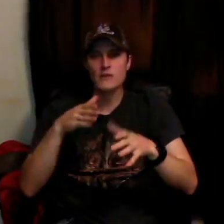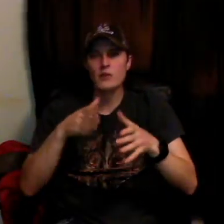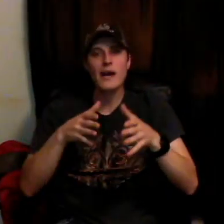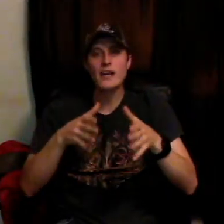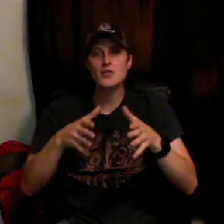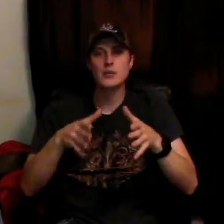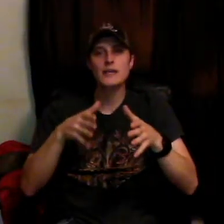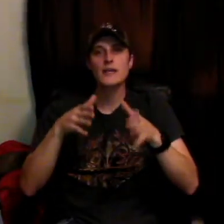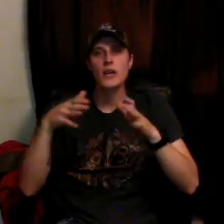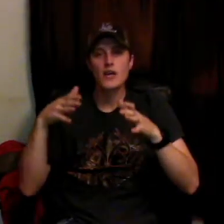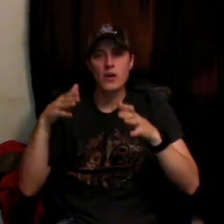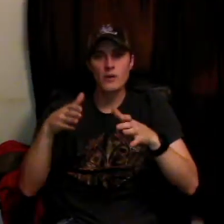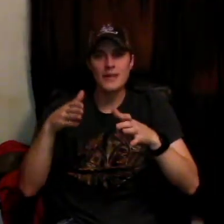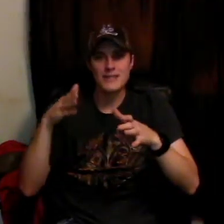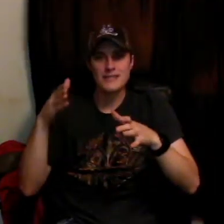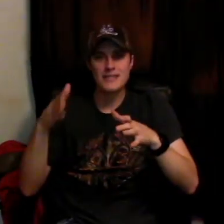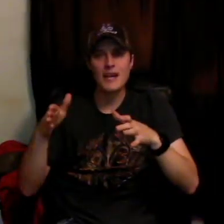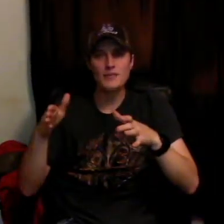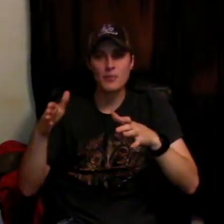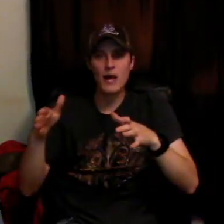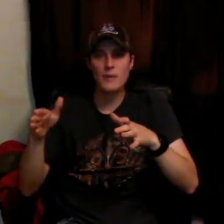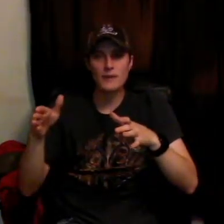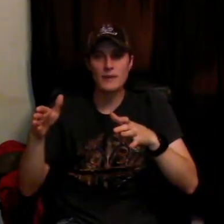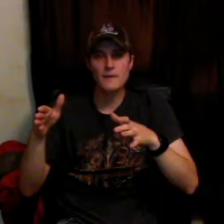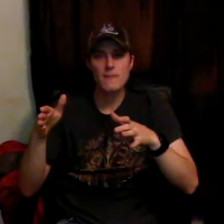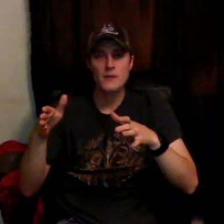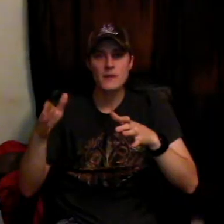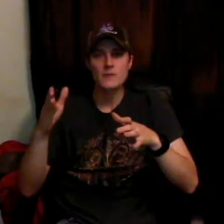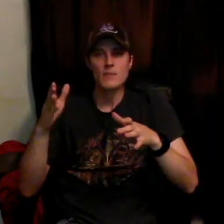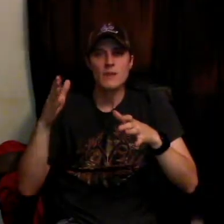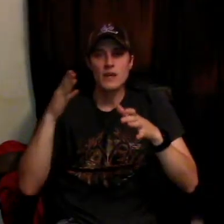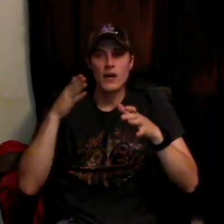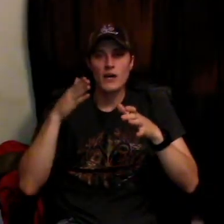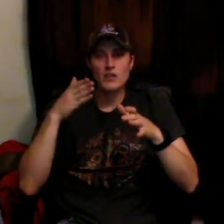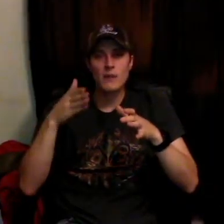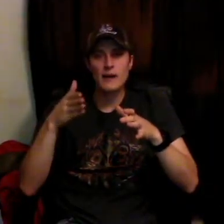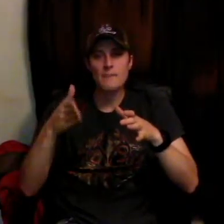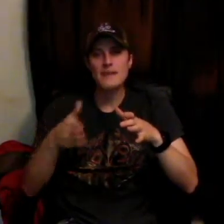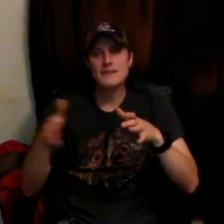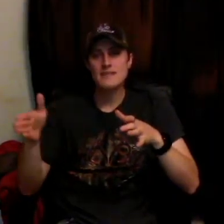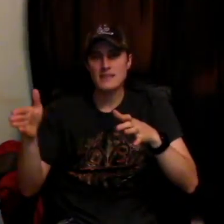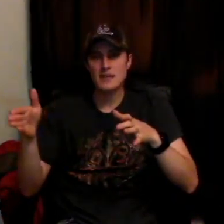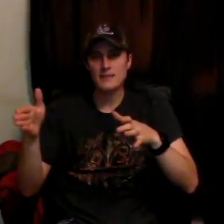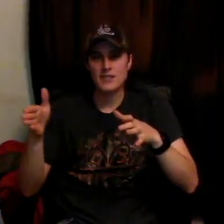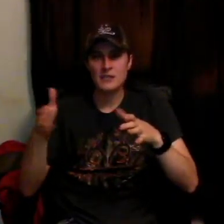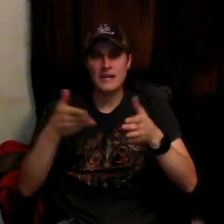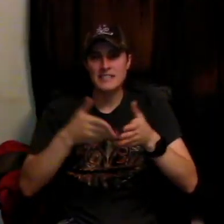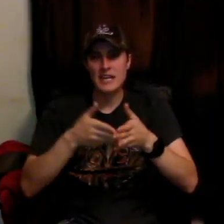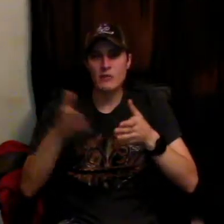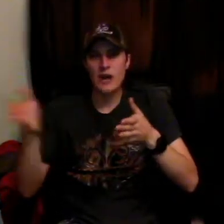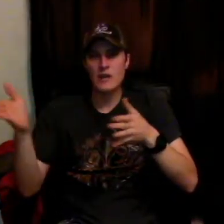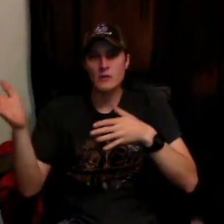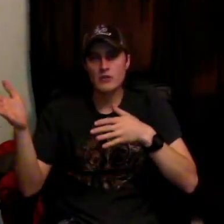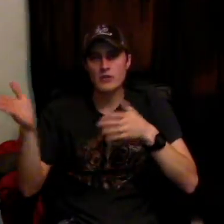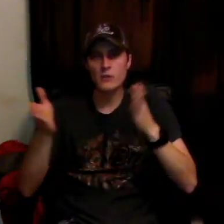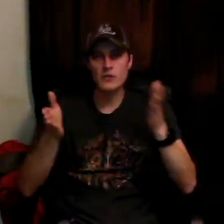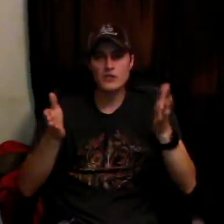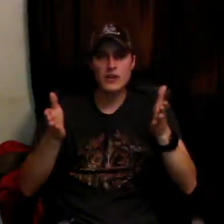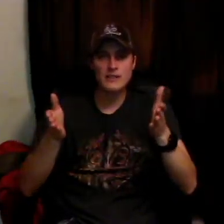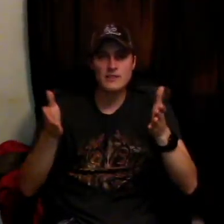you actually go in and scout the property, alright, you might miss something. You might take a right when you should have went straight to look